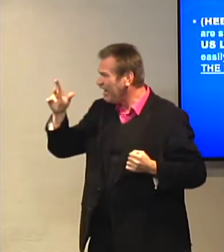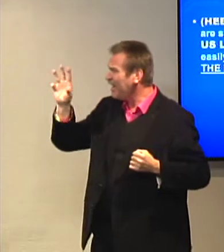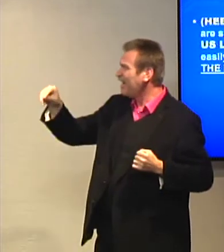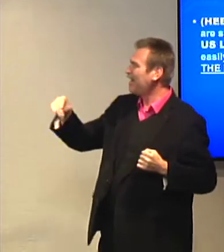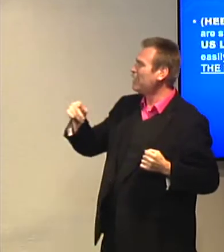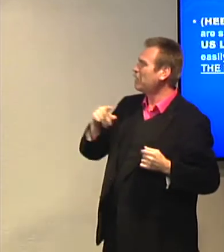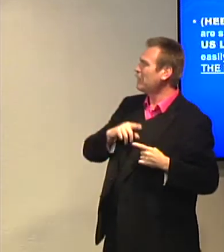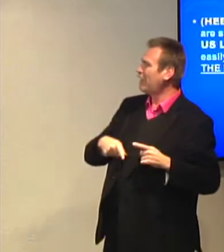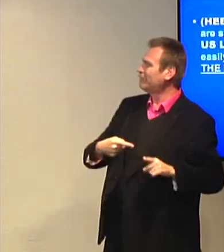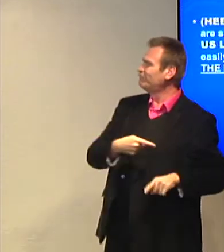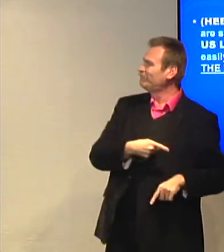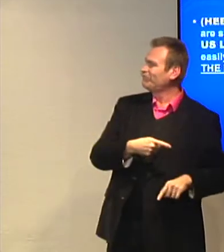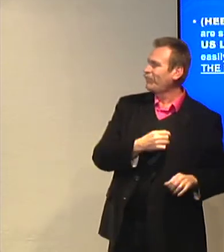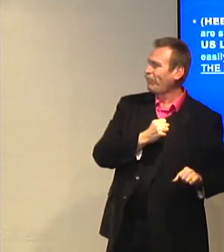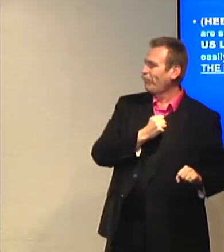all these things.